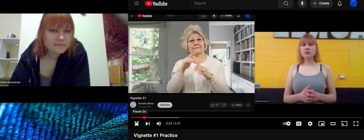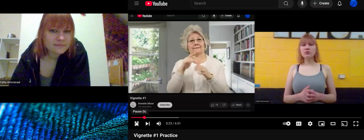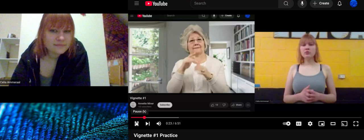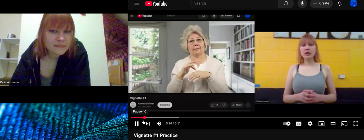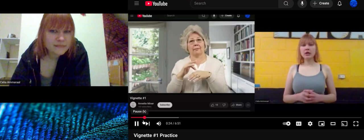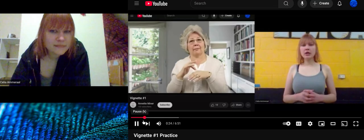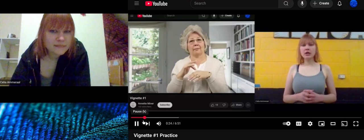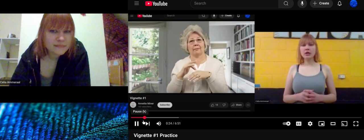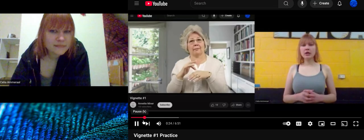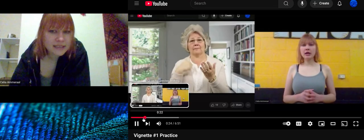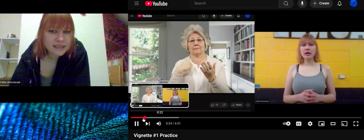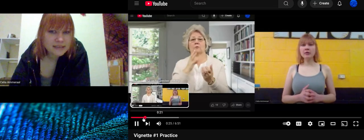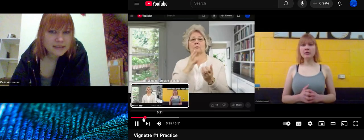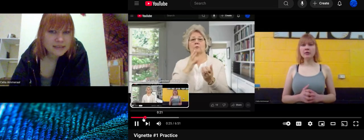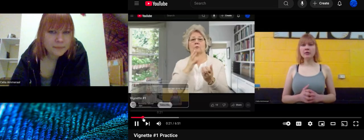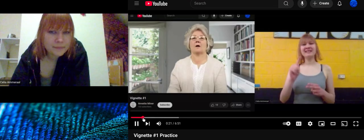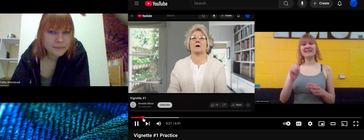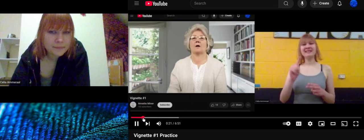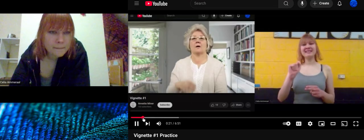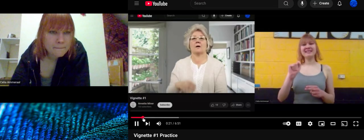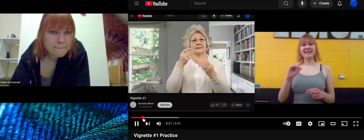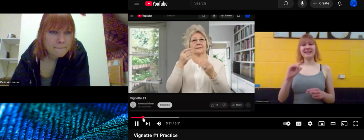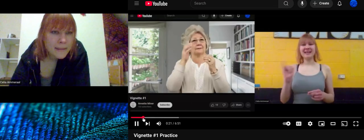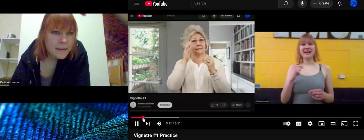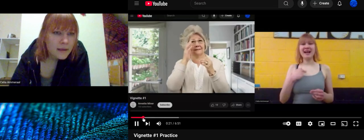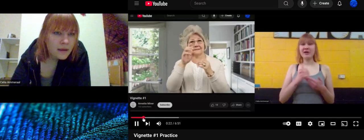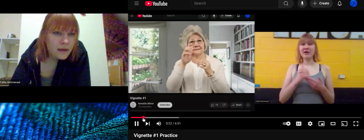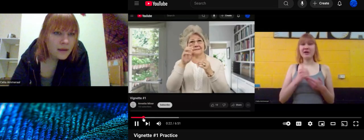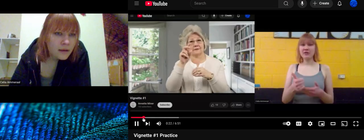Oh, is Dr. Goodman not available? Did I sign mine?